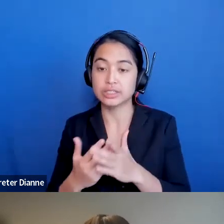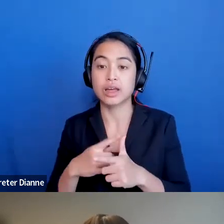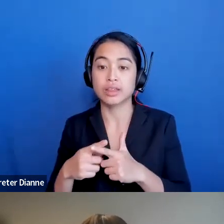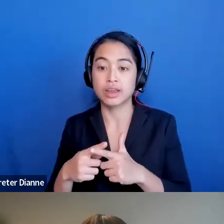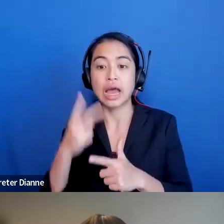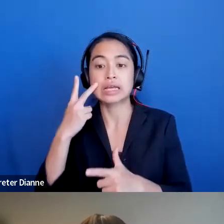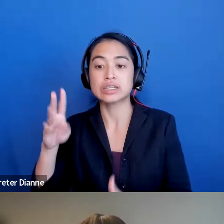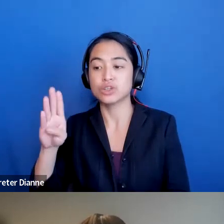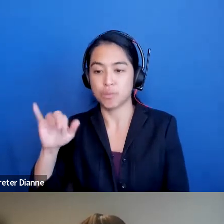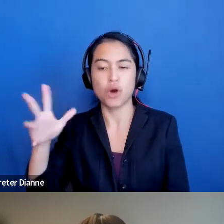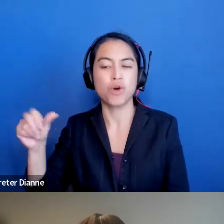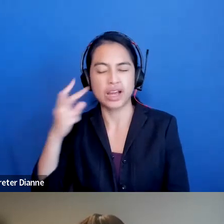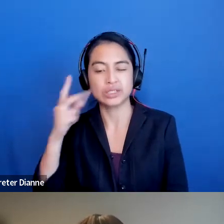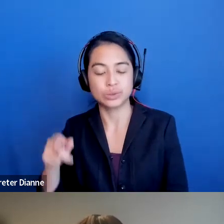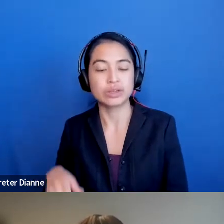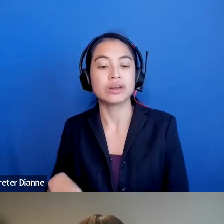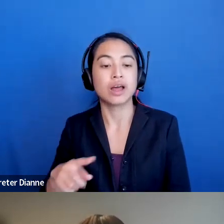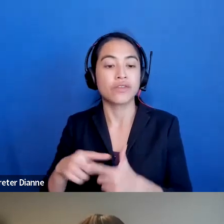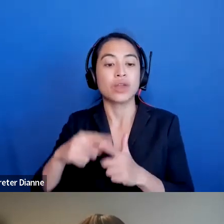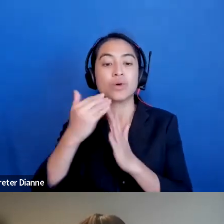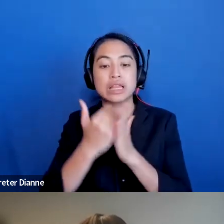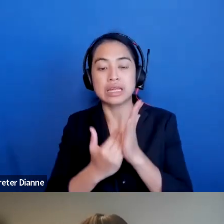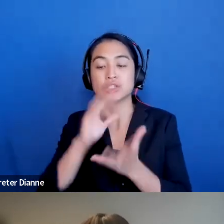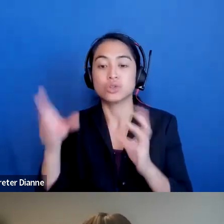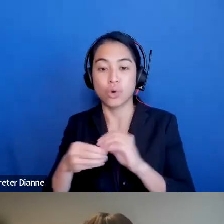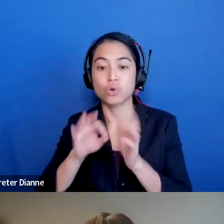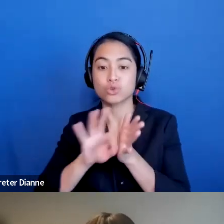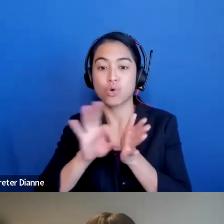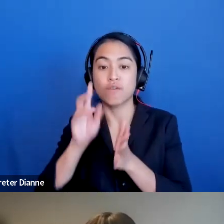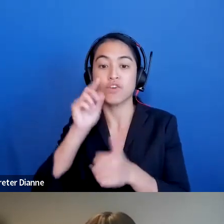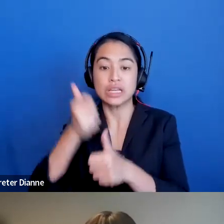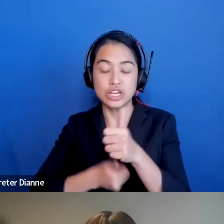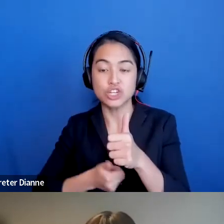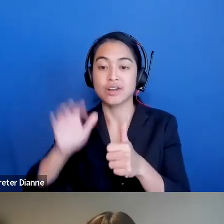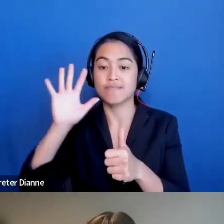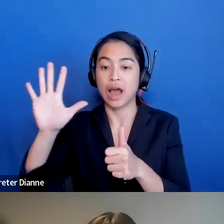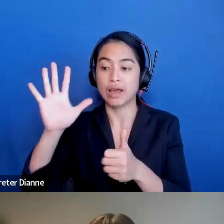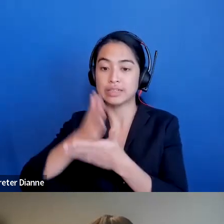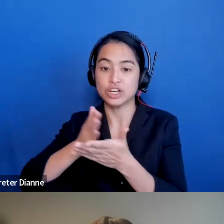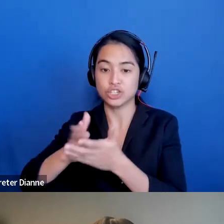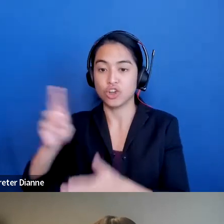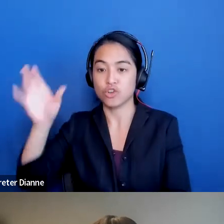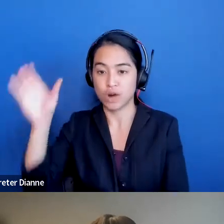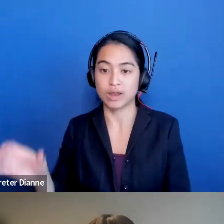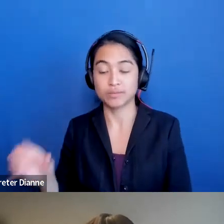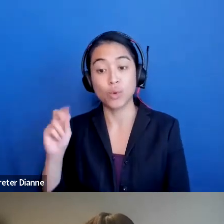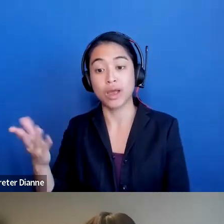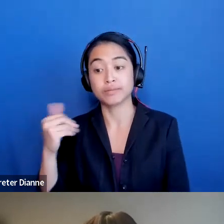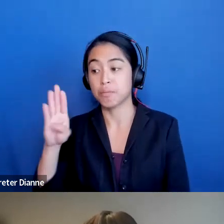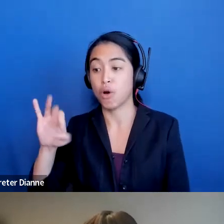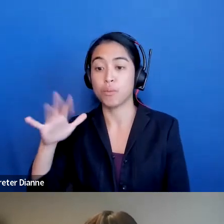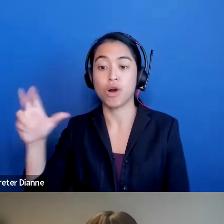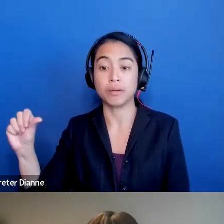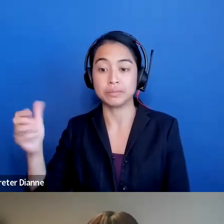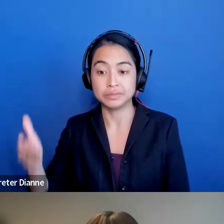see you, Barbara, and then lists the total score of each of those 5 sections on the right. Okay, Barbara.